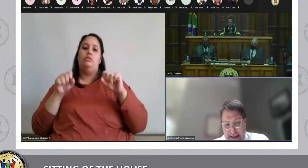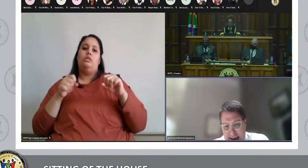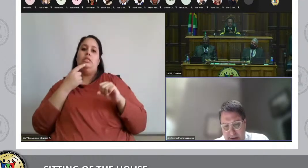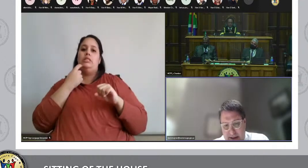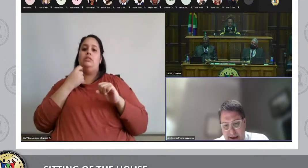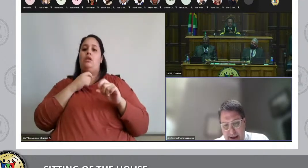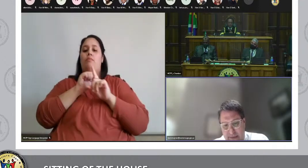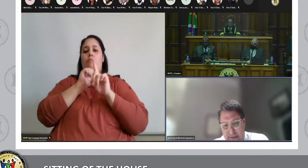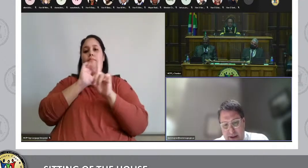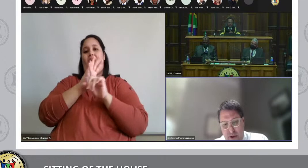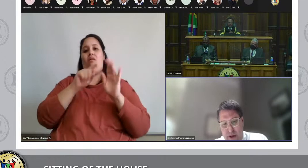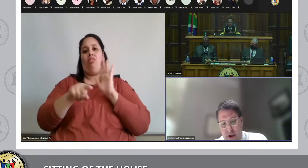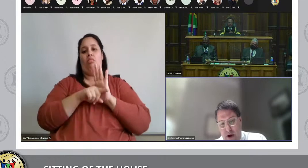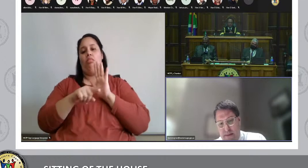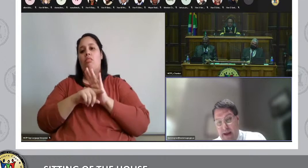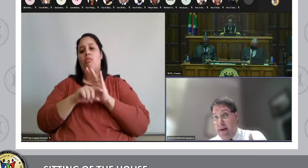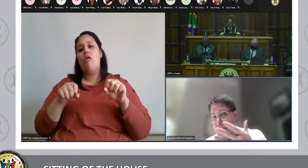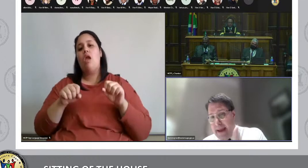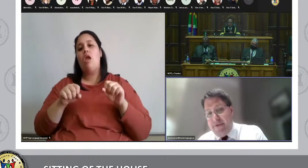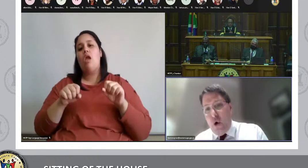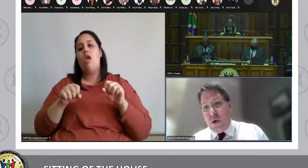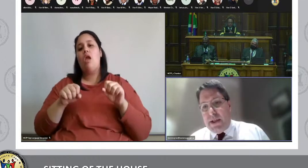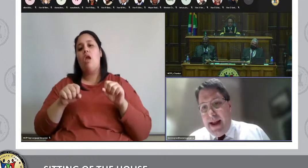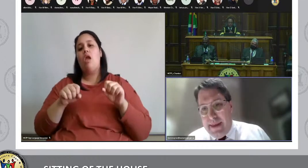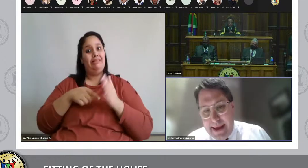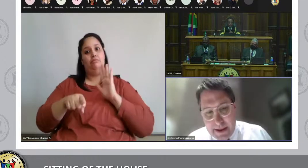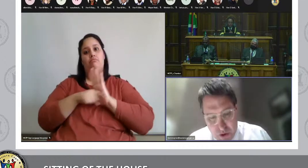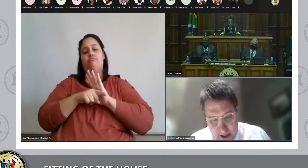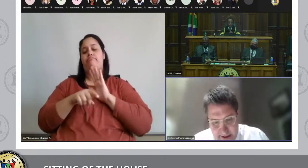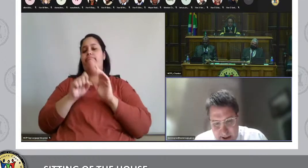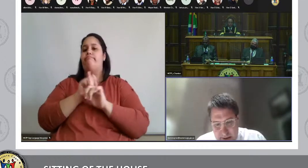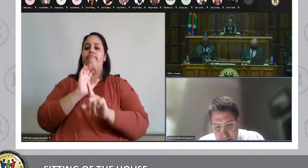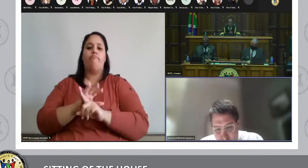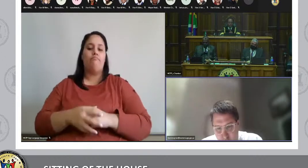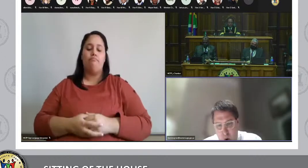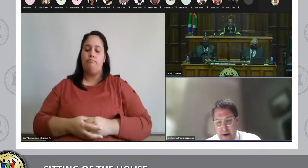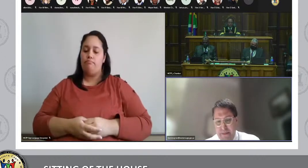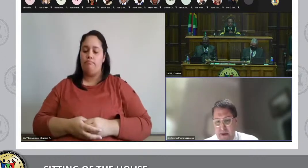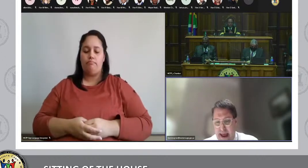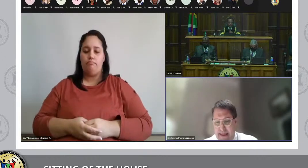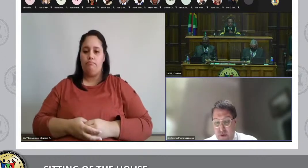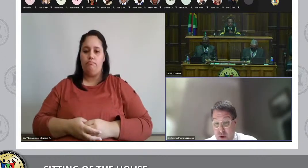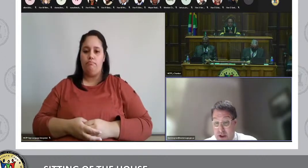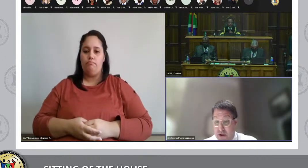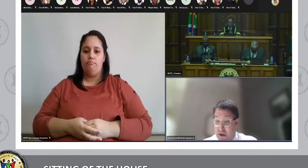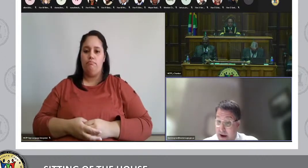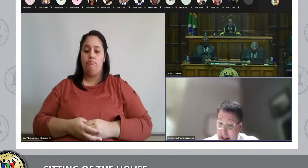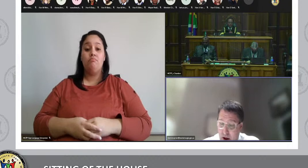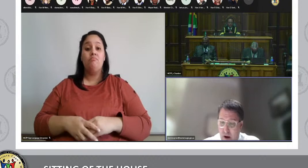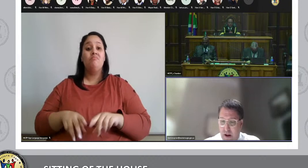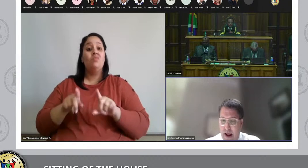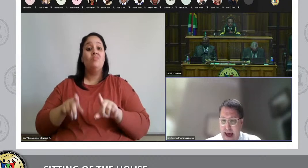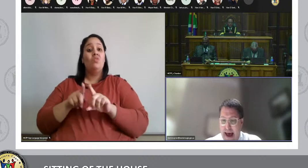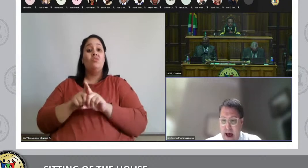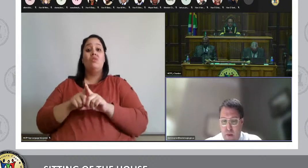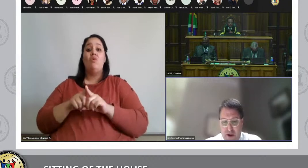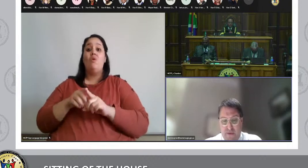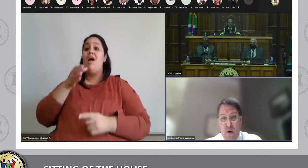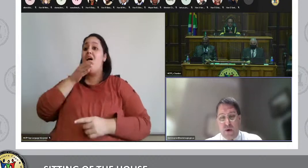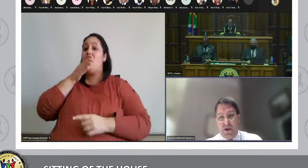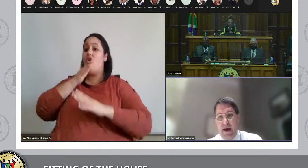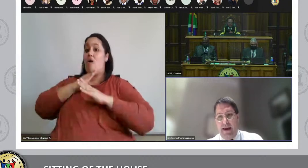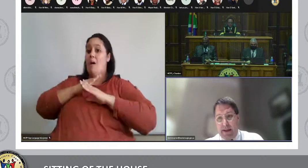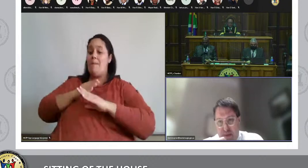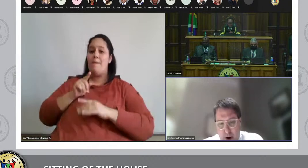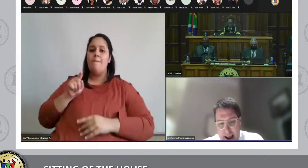have a devastating effect on the economy. And of course, nothing illustrates this more than the restrictions on alcohol, which